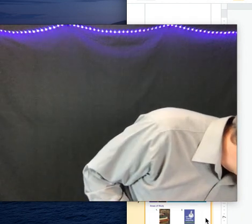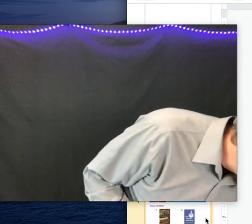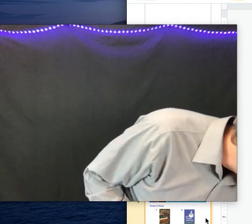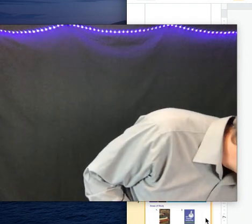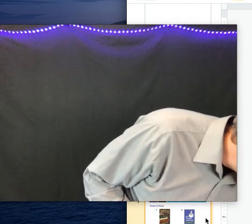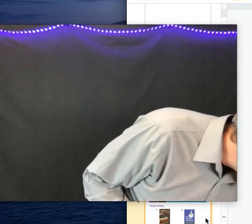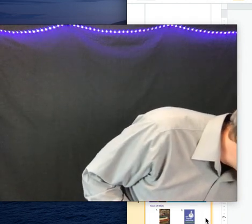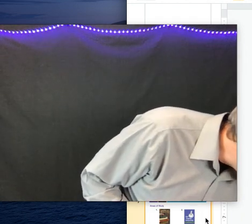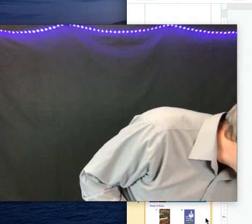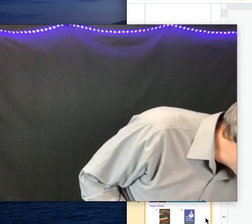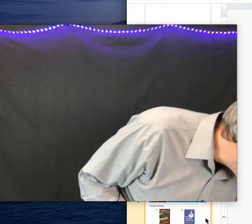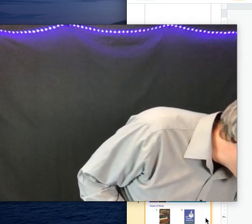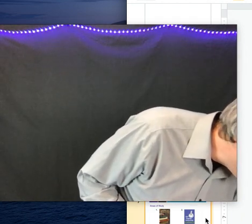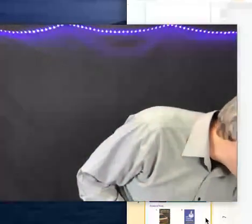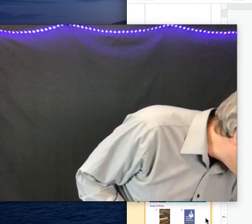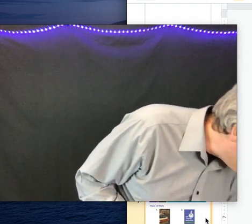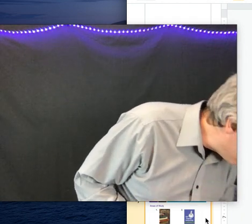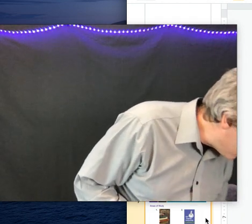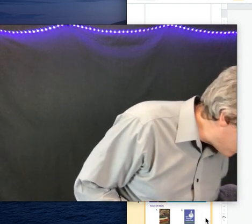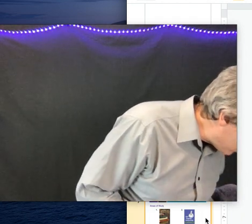Um,